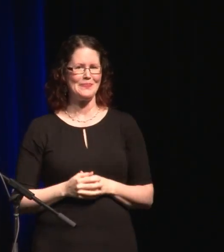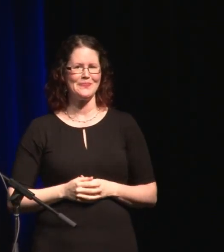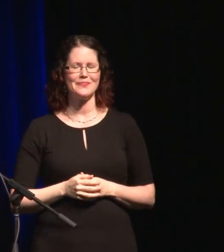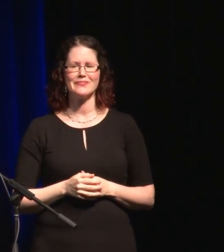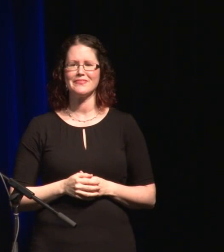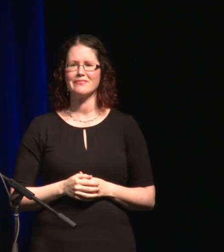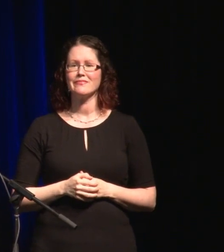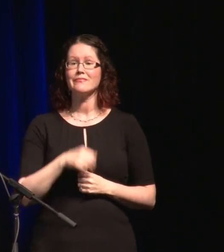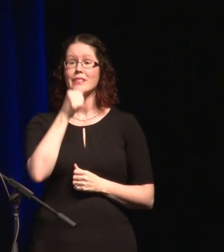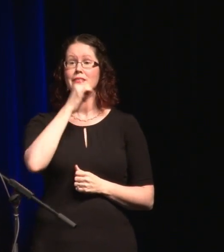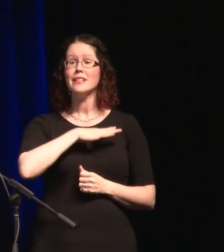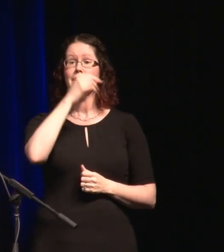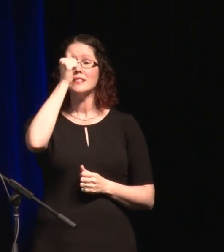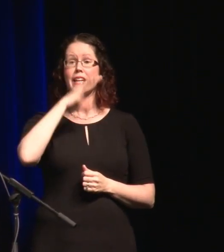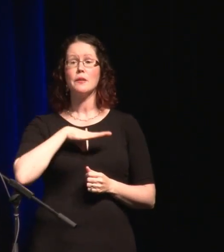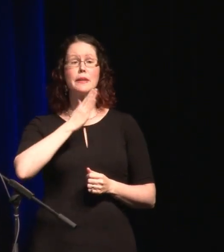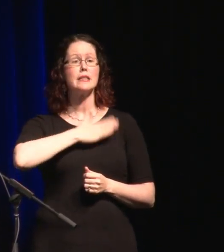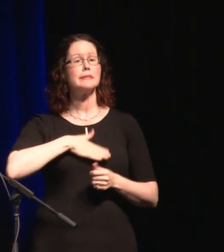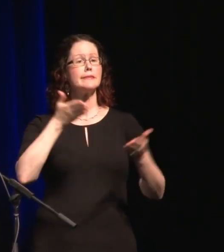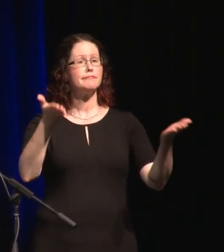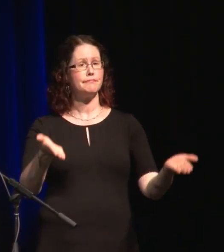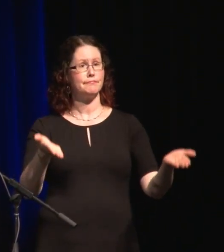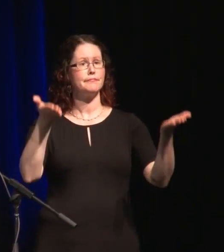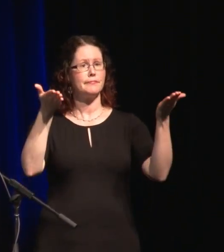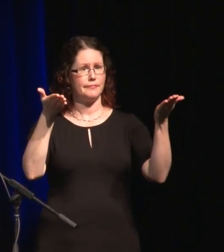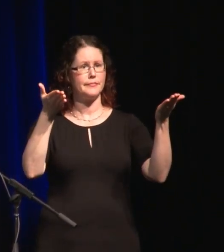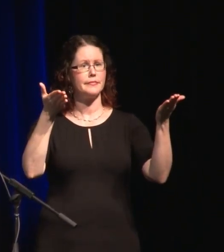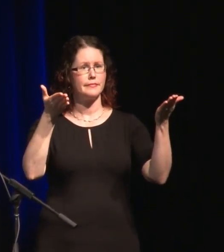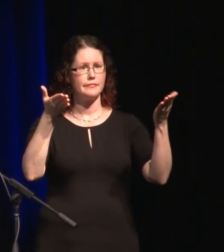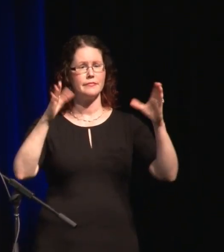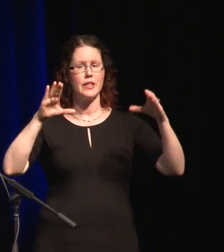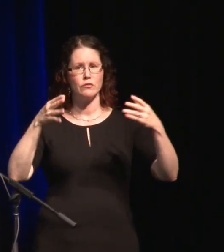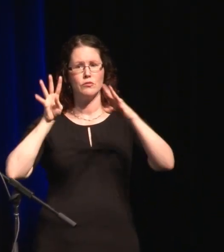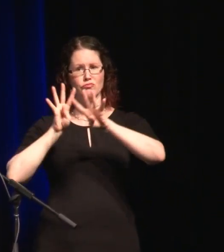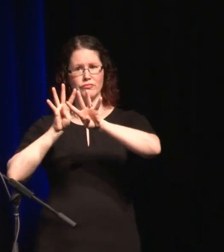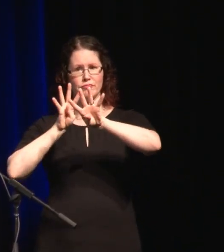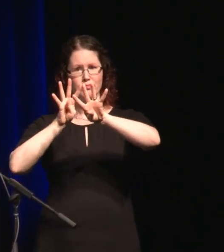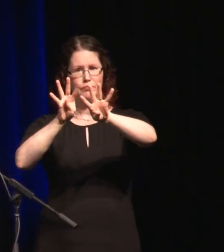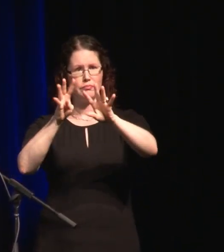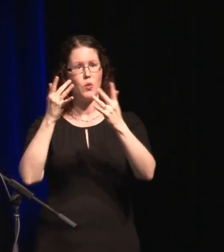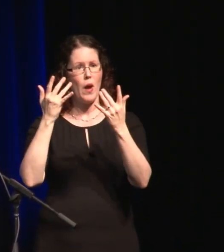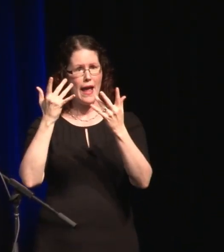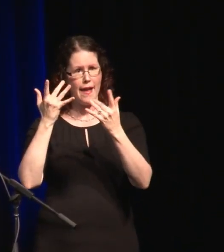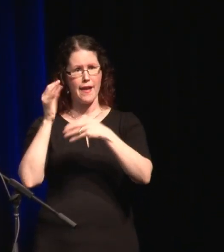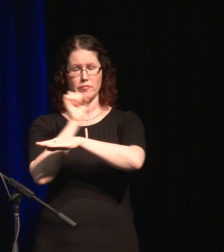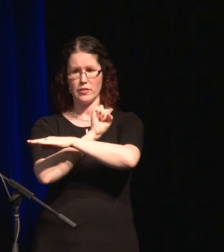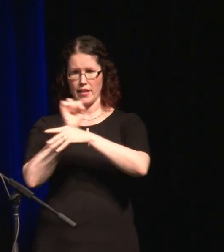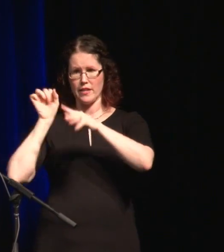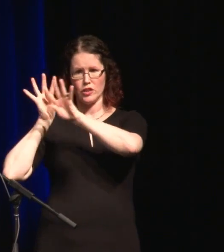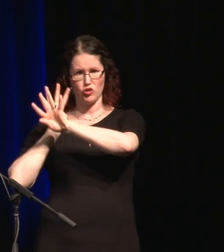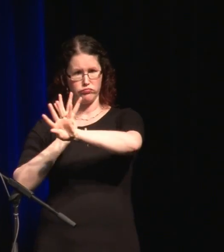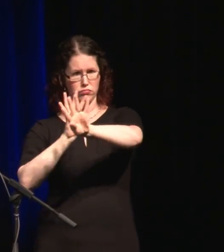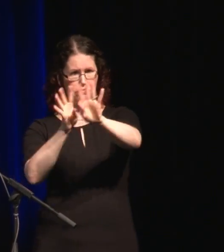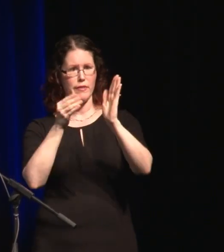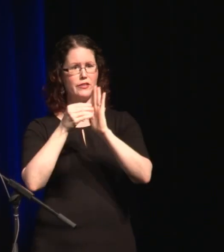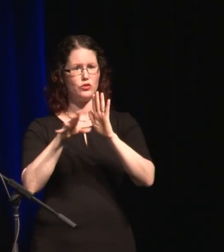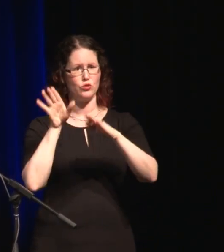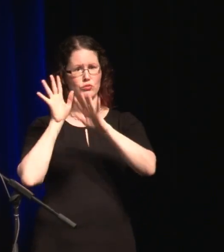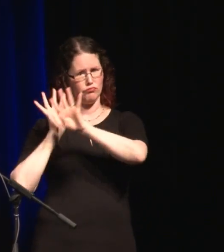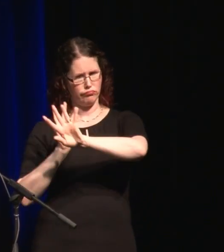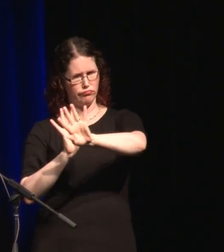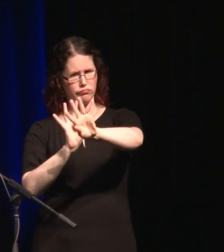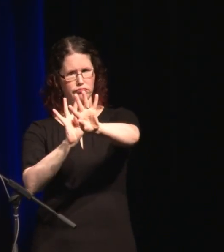So ladies and gentlemen, would you please stand for the recessional and remain standing until the stage party and students and staff have left